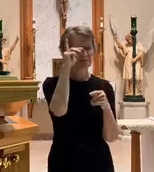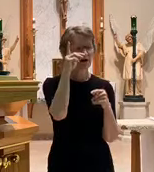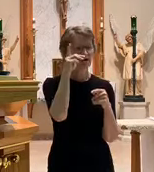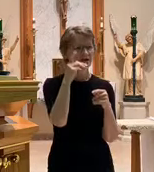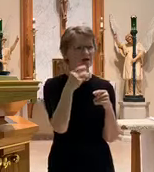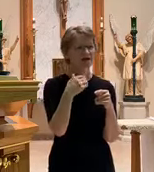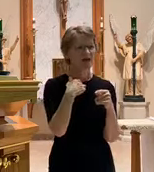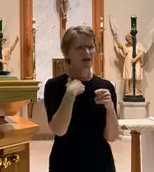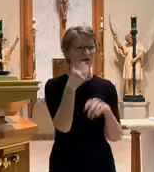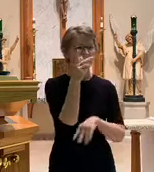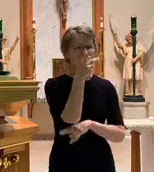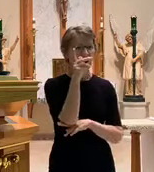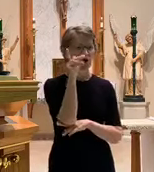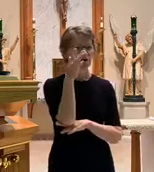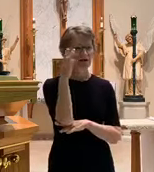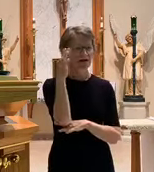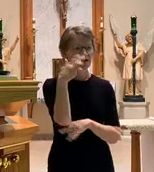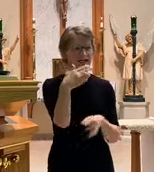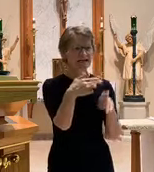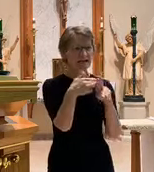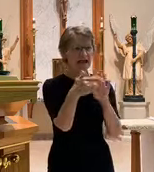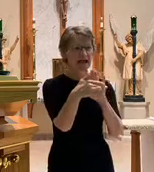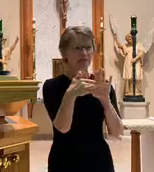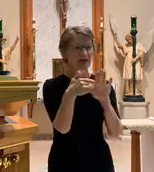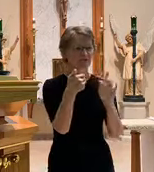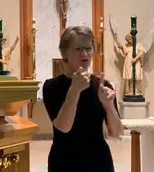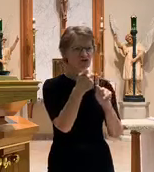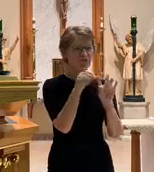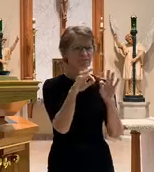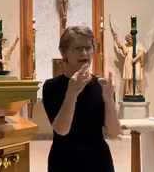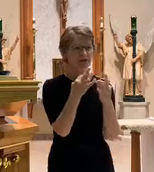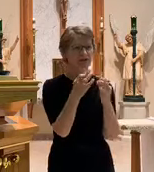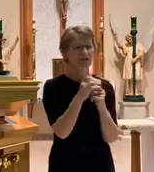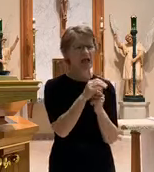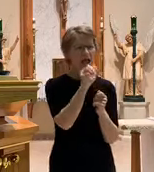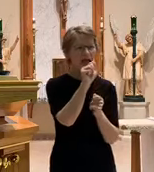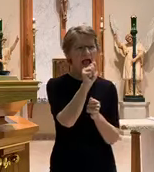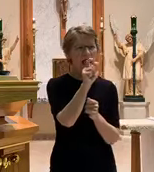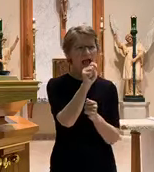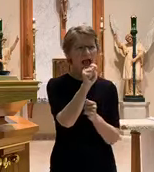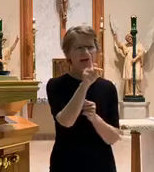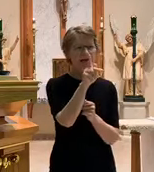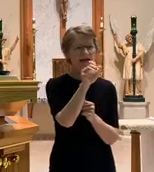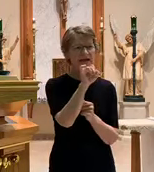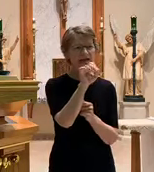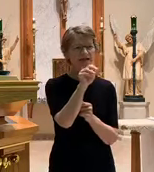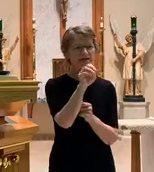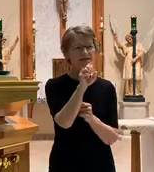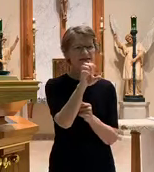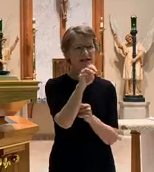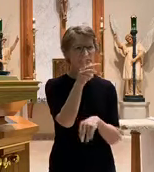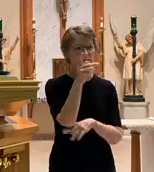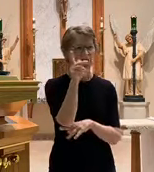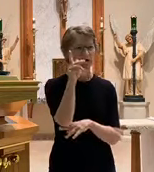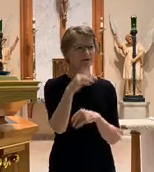and in Africa. But Sister Kathleen Atkinson felt that there was a need to do